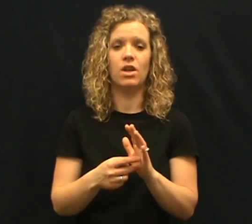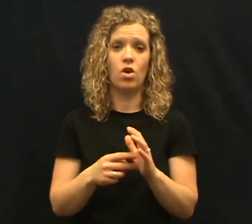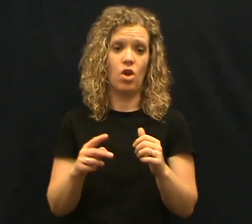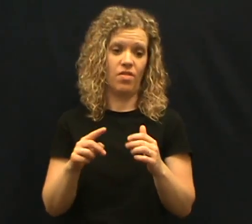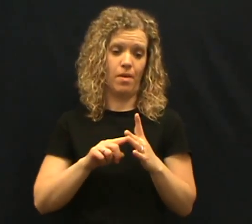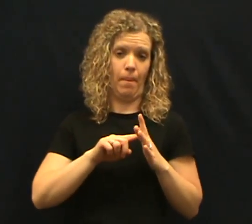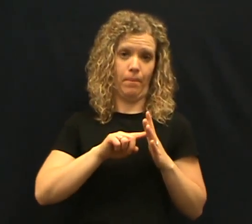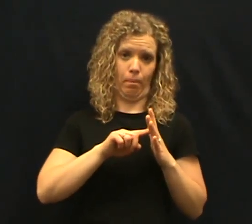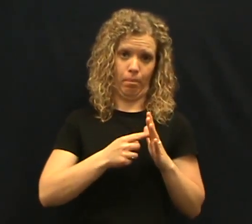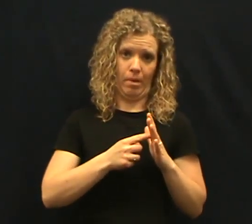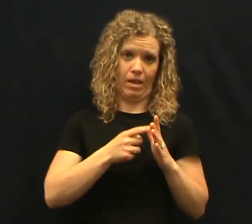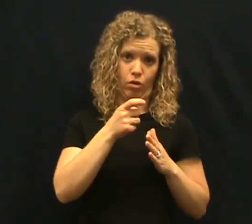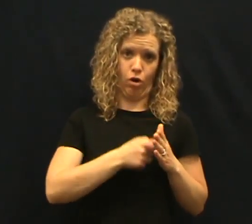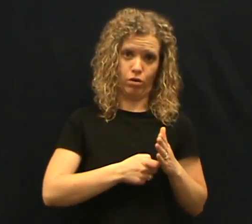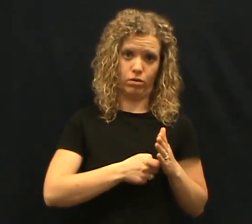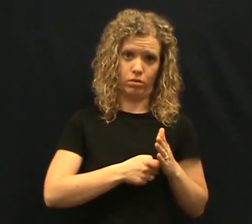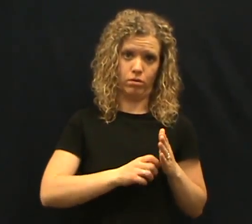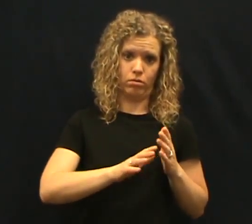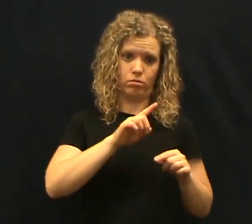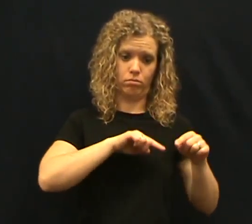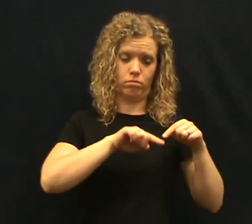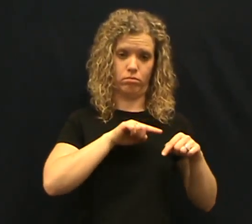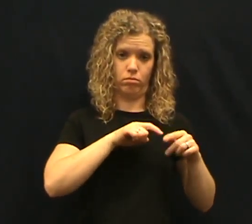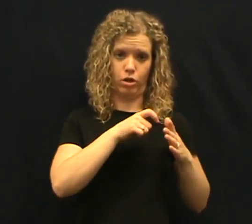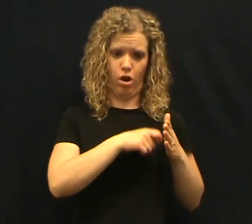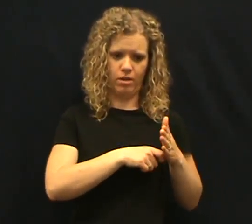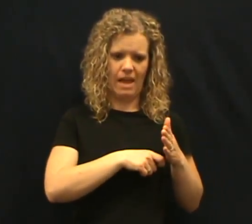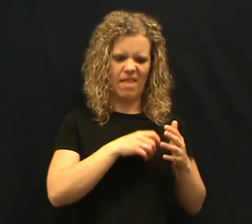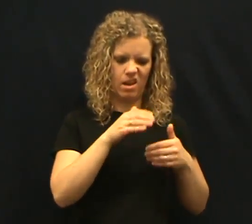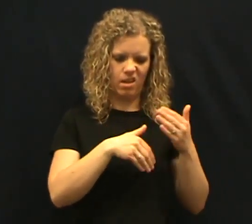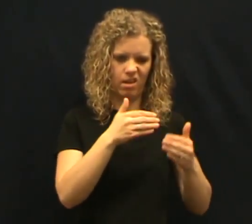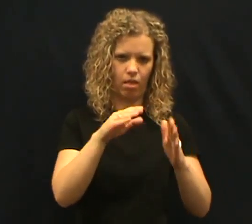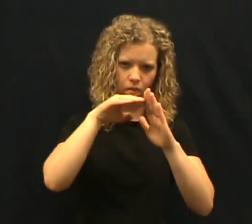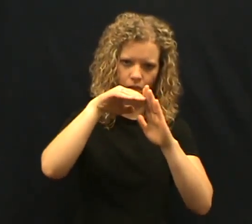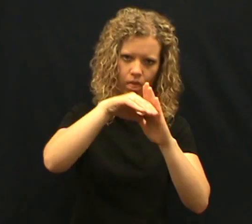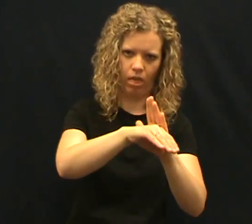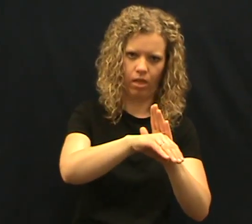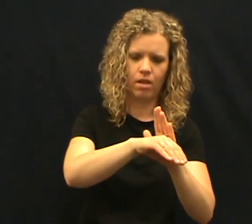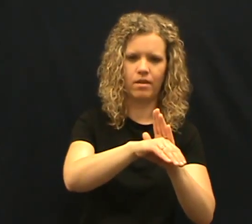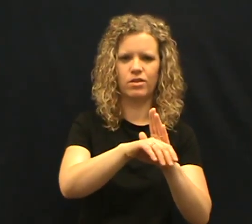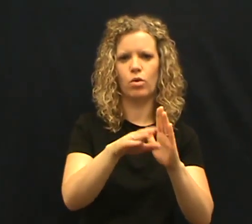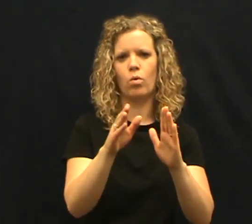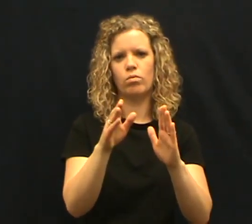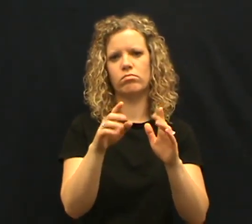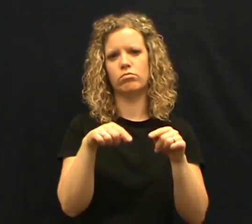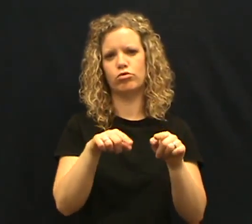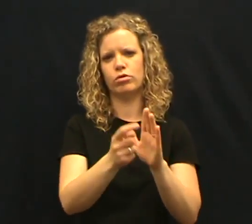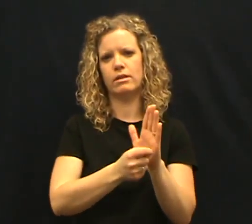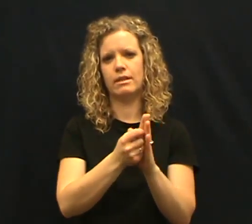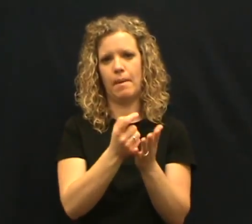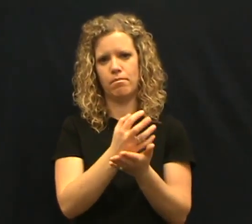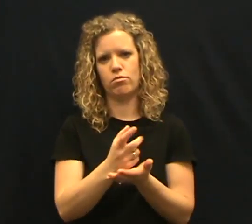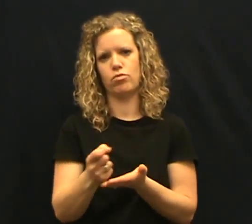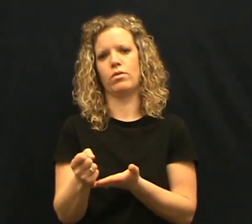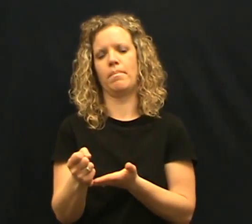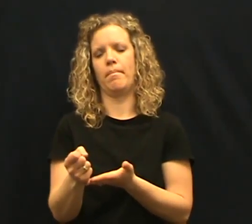that asset over the periods in which you're going to be using and using up that asset. So if you recall, we had